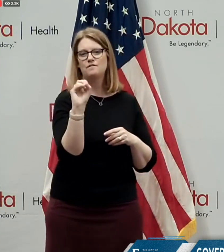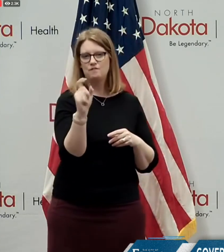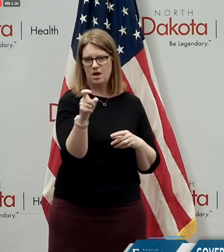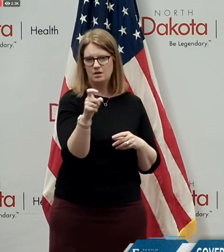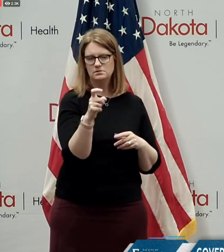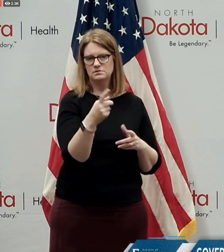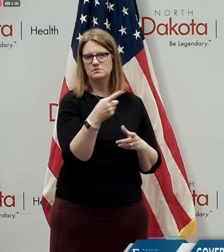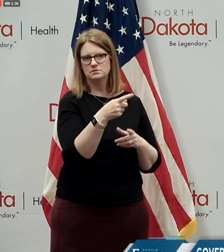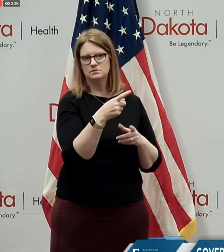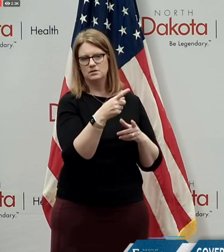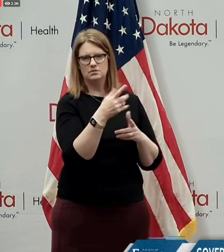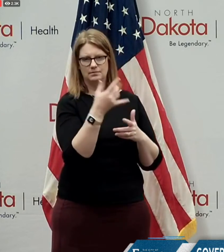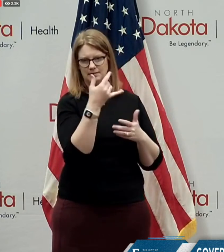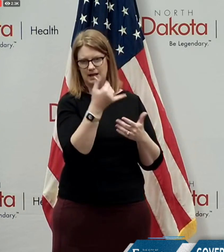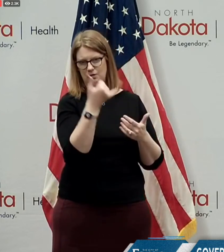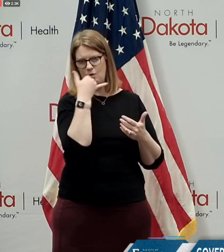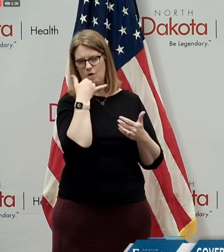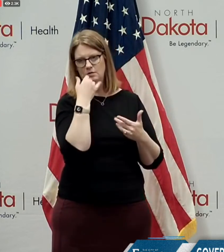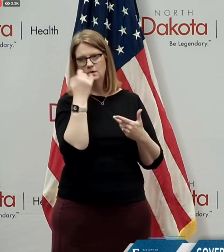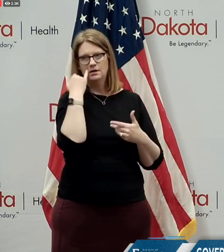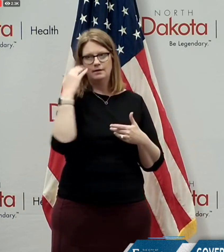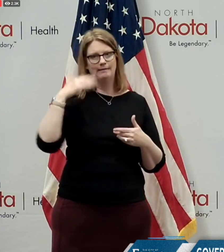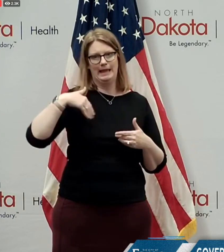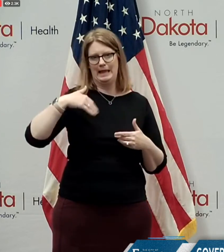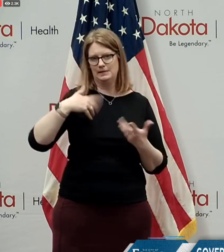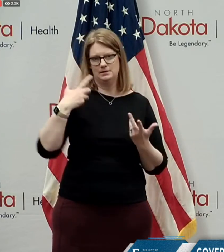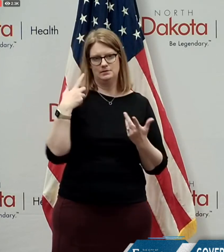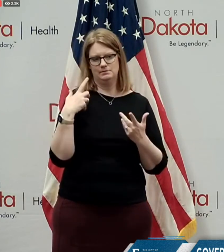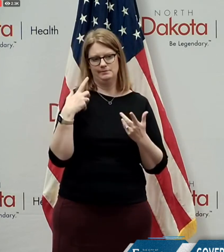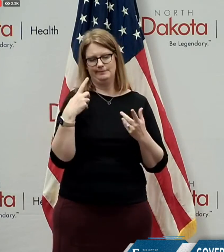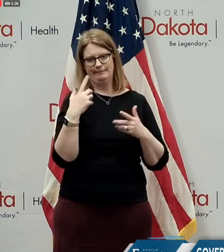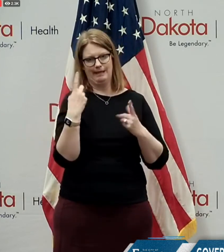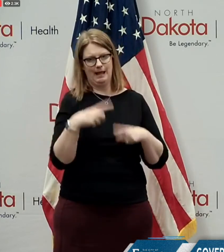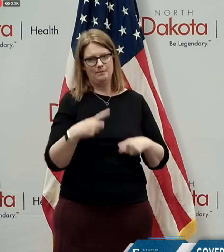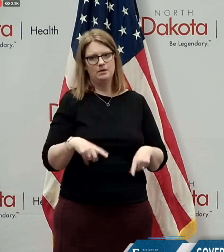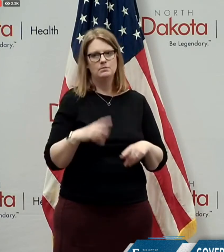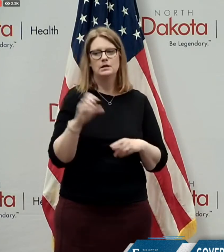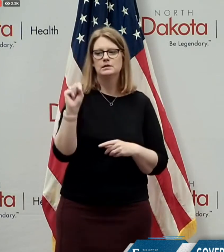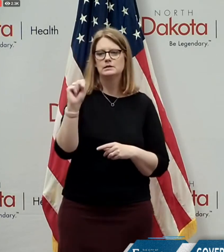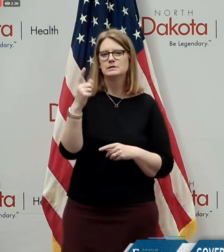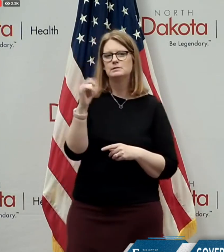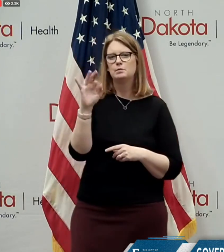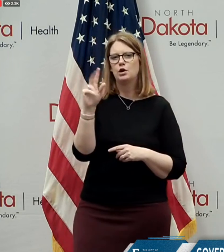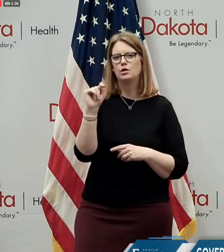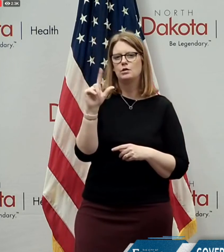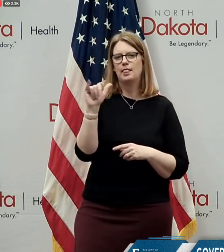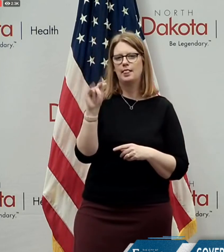that here soon if it hasn't been up there already. And I know Spirit Lake, we just did one